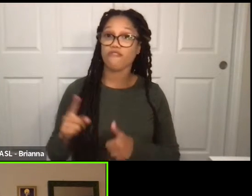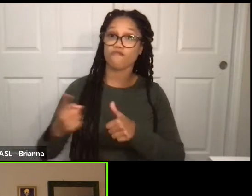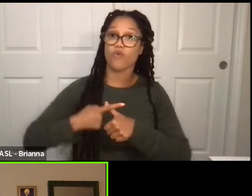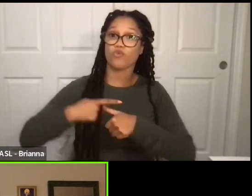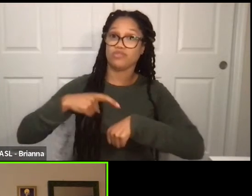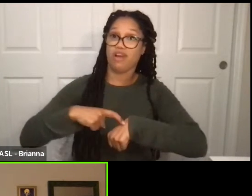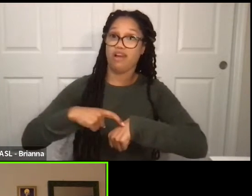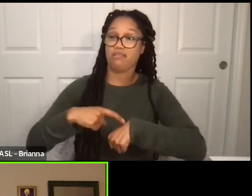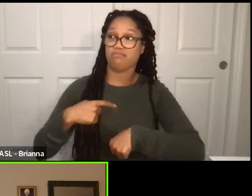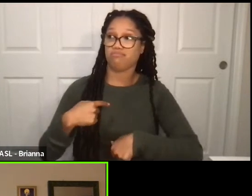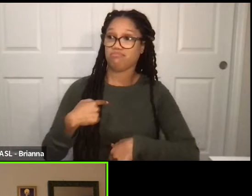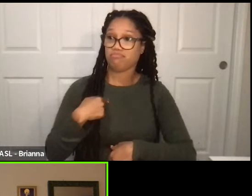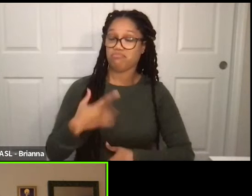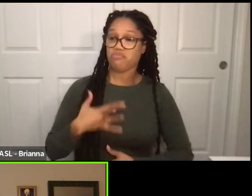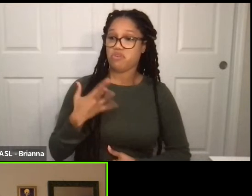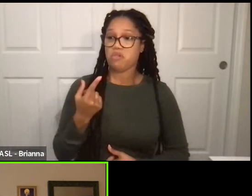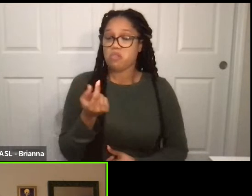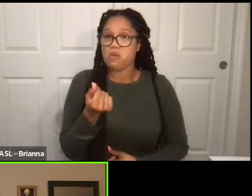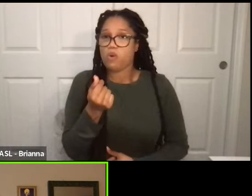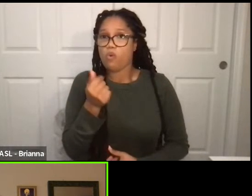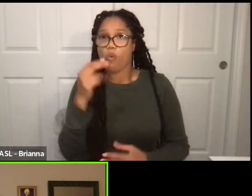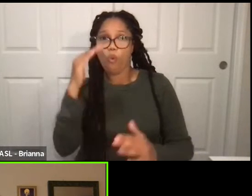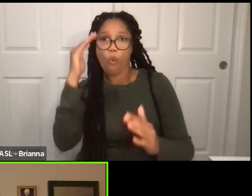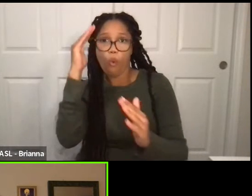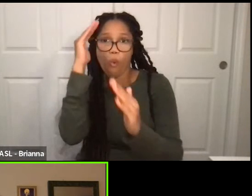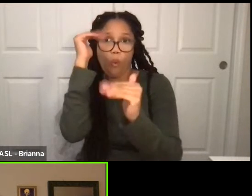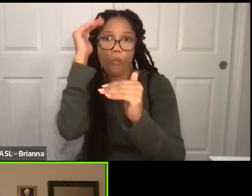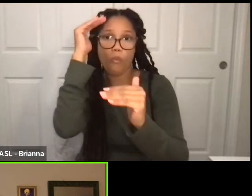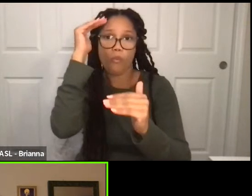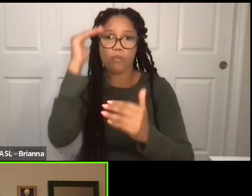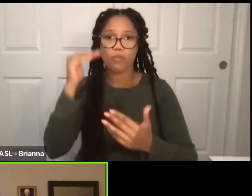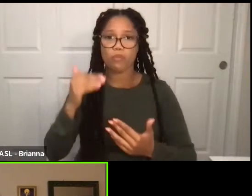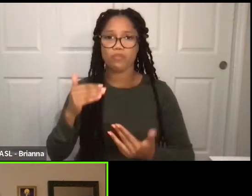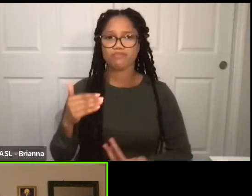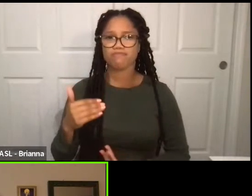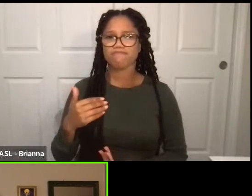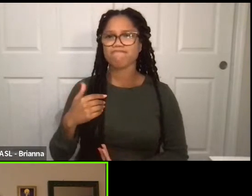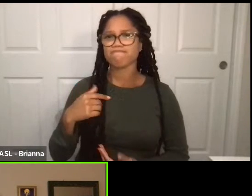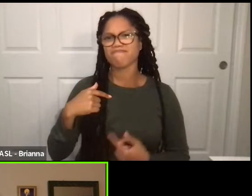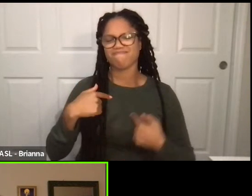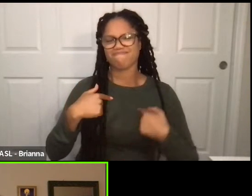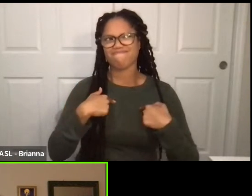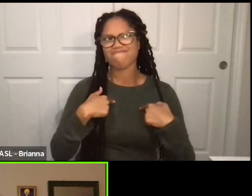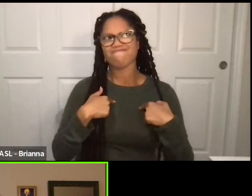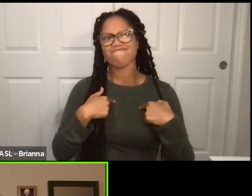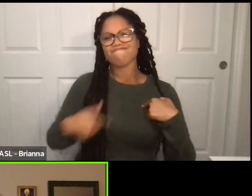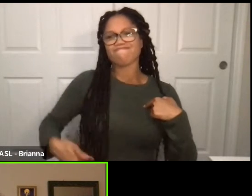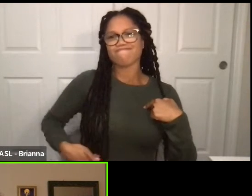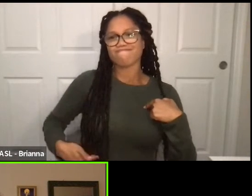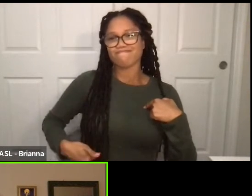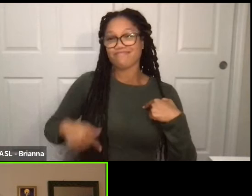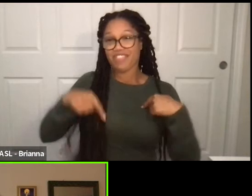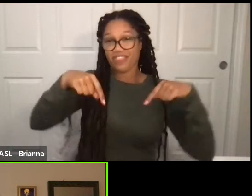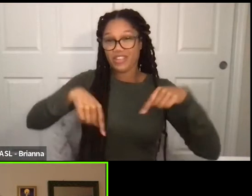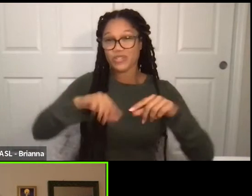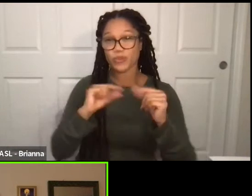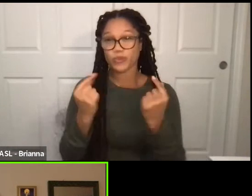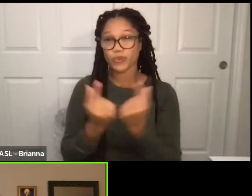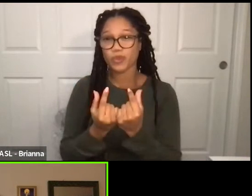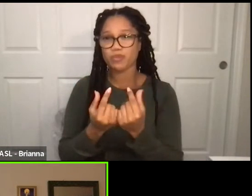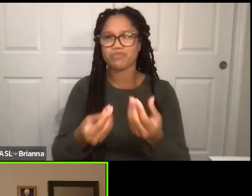to feel hopeful. And I definitely think being in this group and having this space to meet weekly